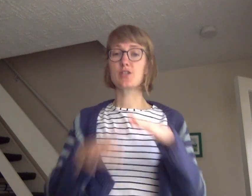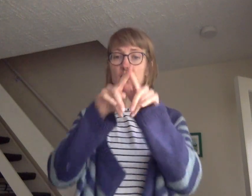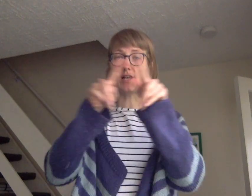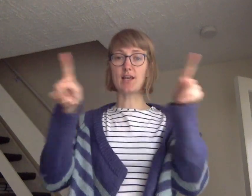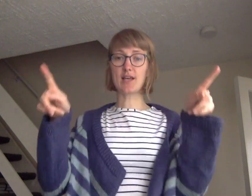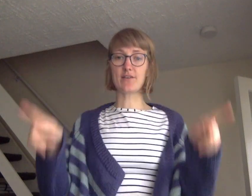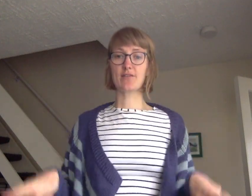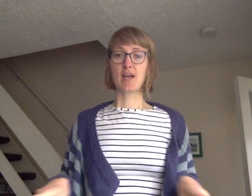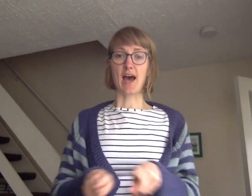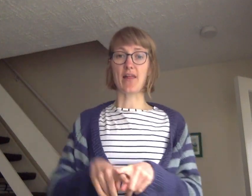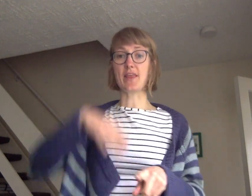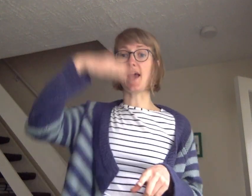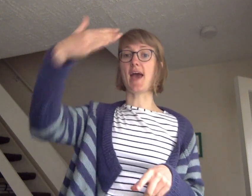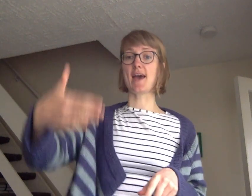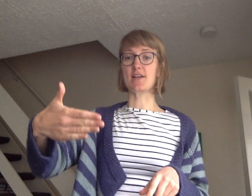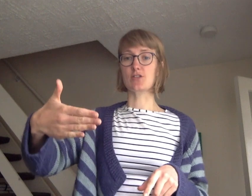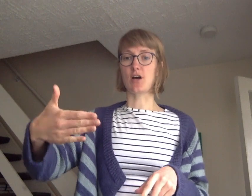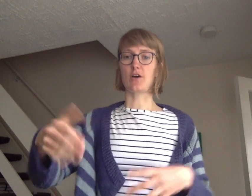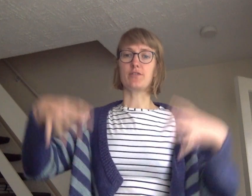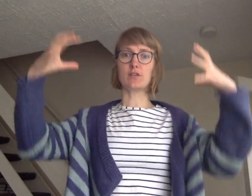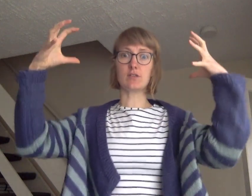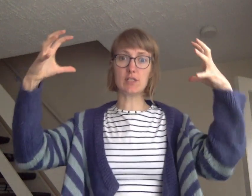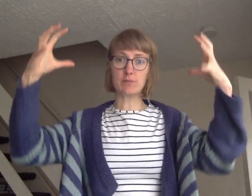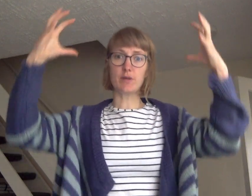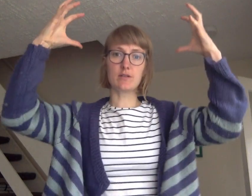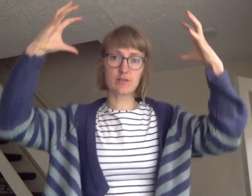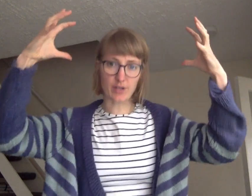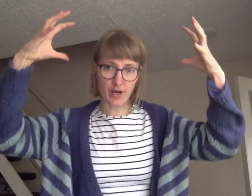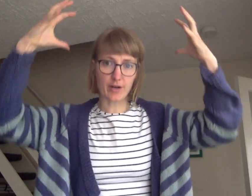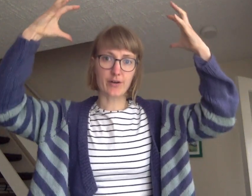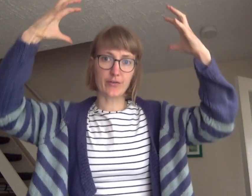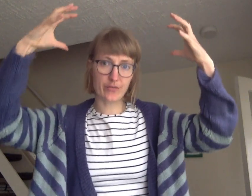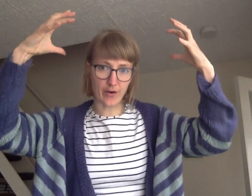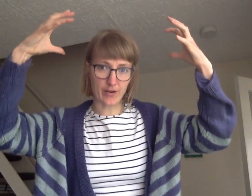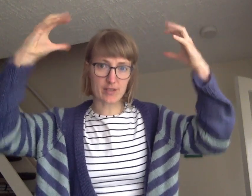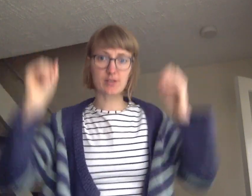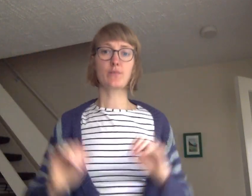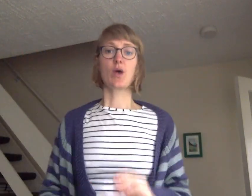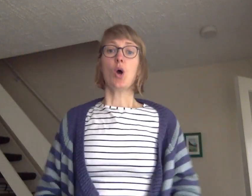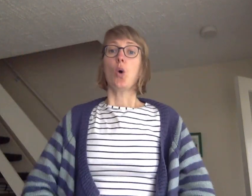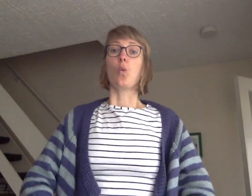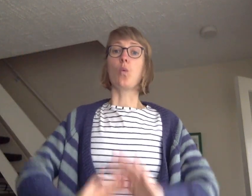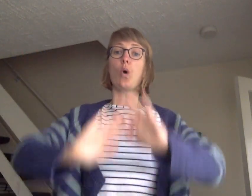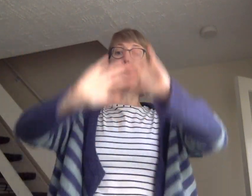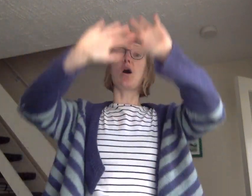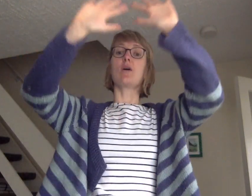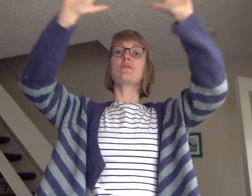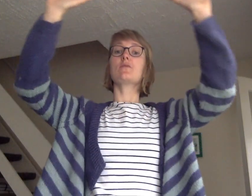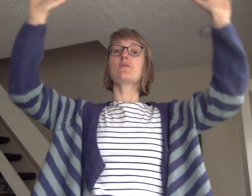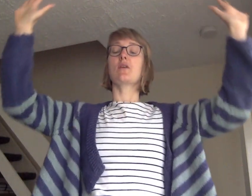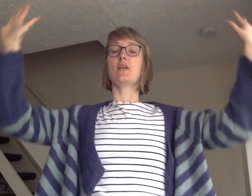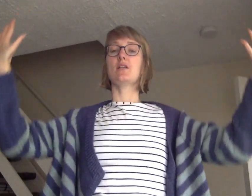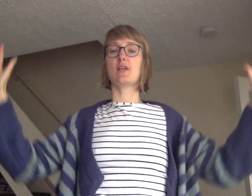She lived at the edge of the deep, dark forest. One sunny